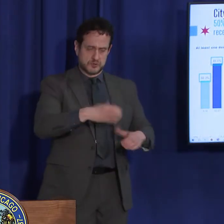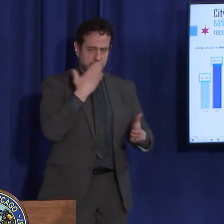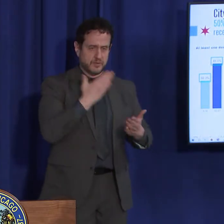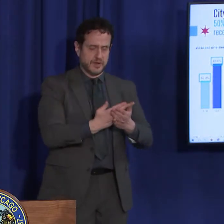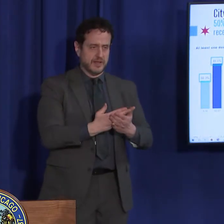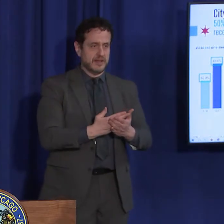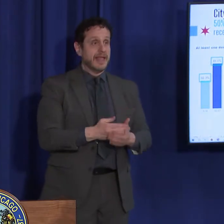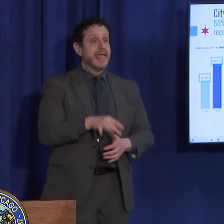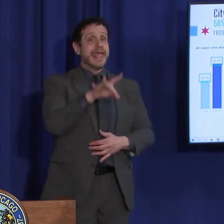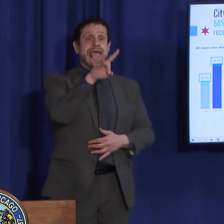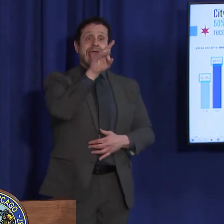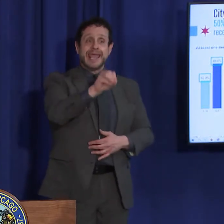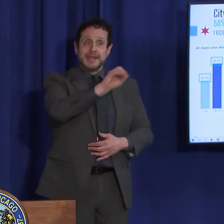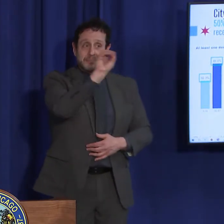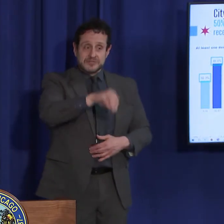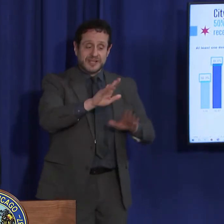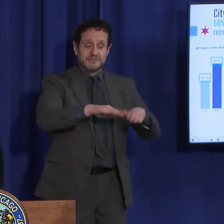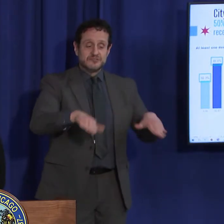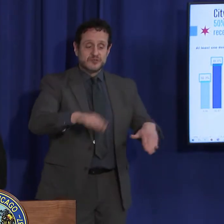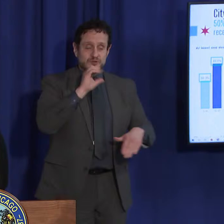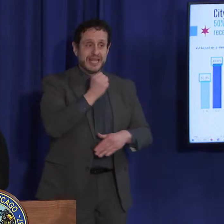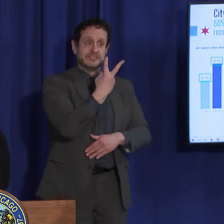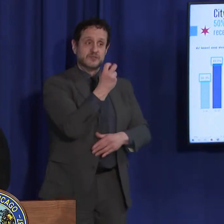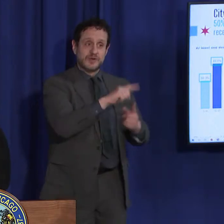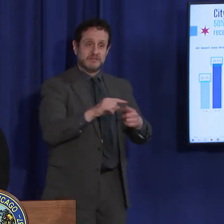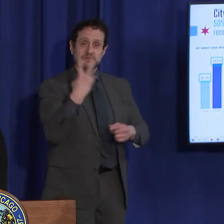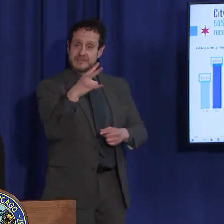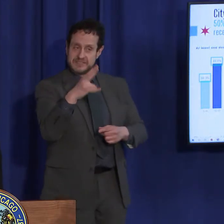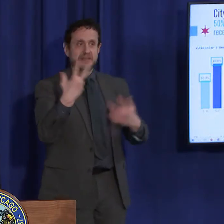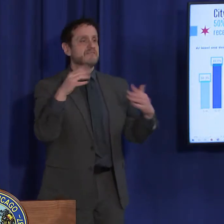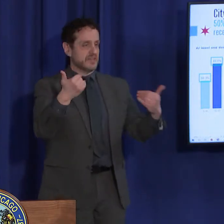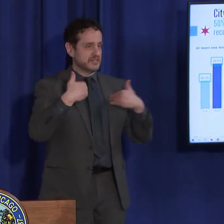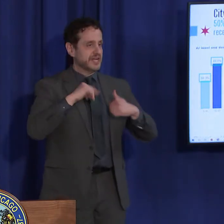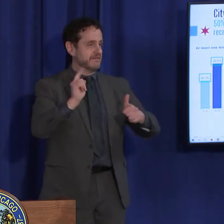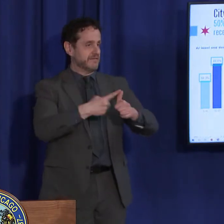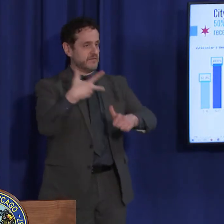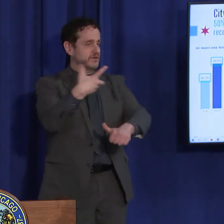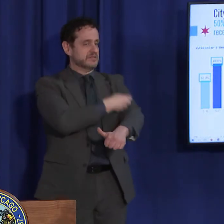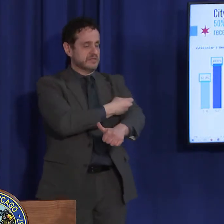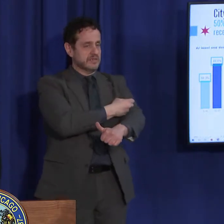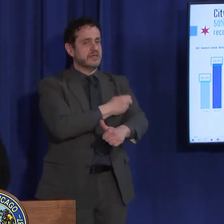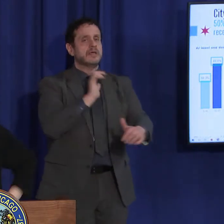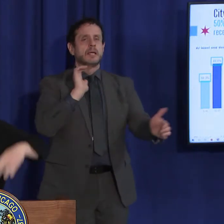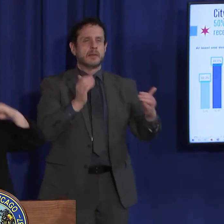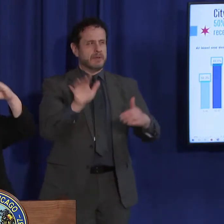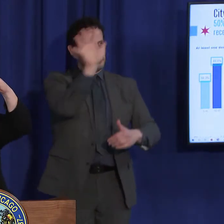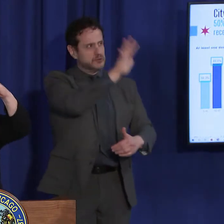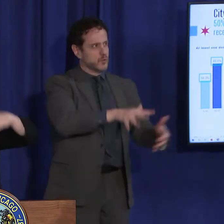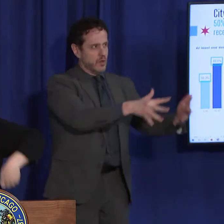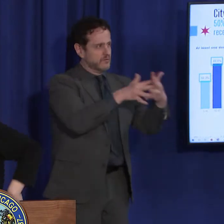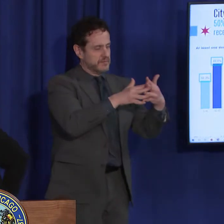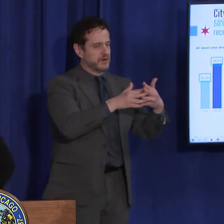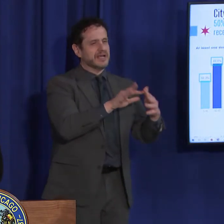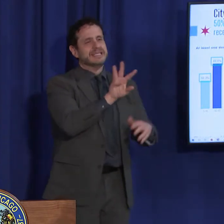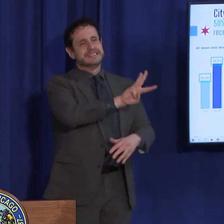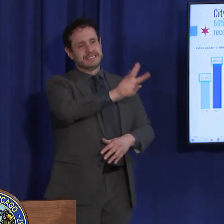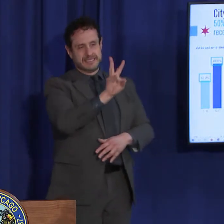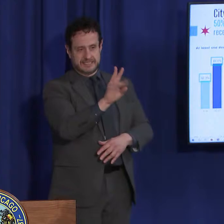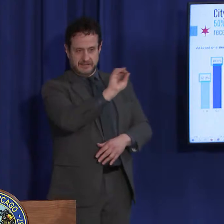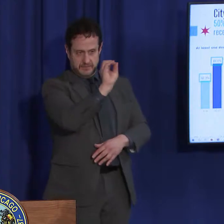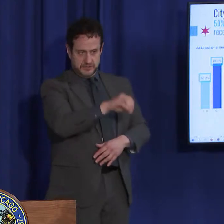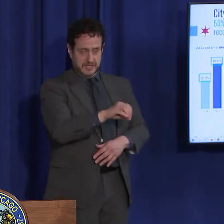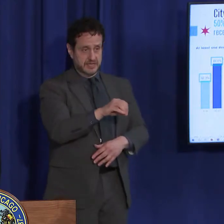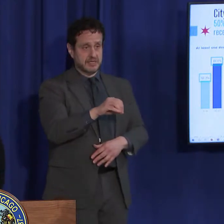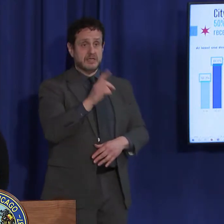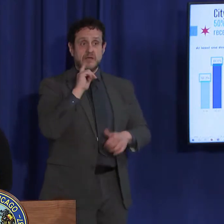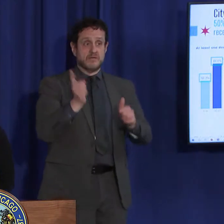hit 80% of our 12 to 17-year-olds have had a first dose, compared to 67% across the US. And for the first time, those